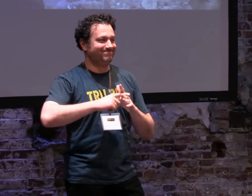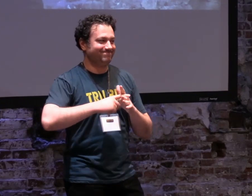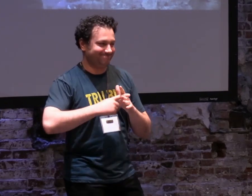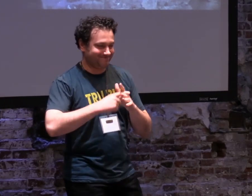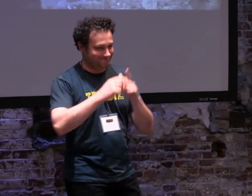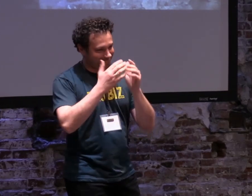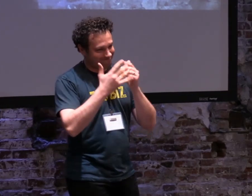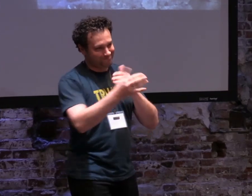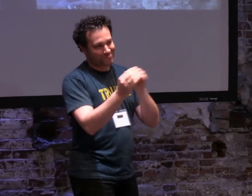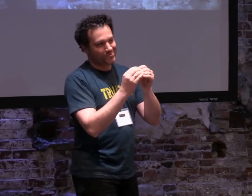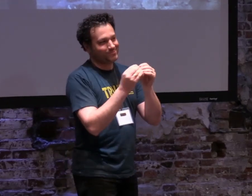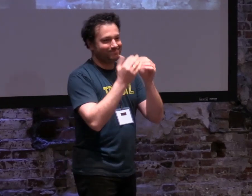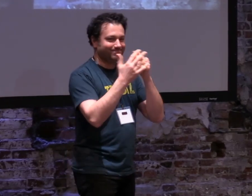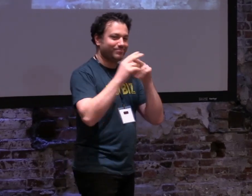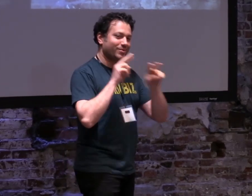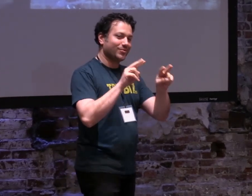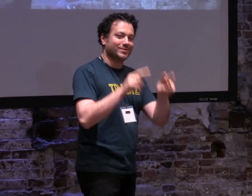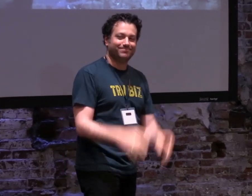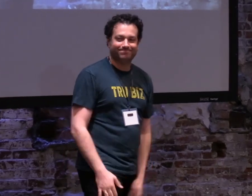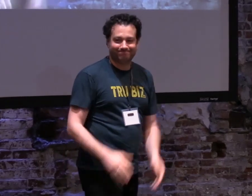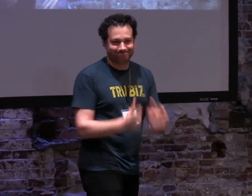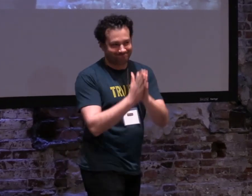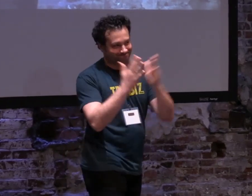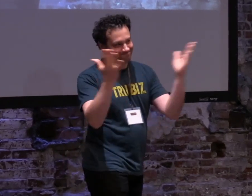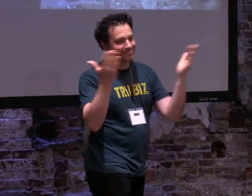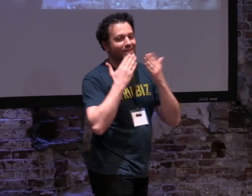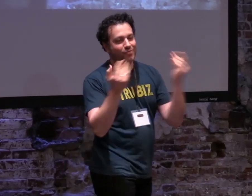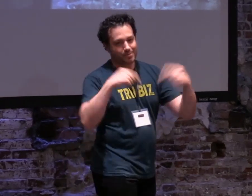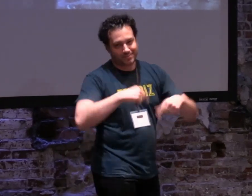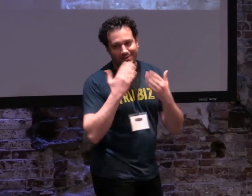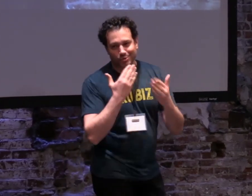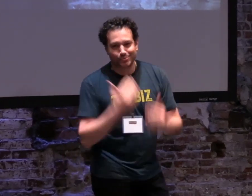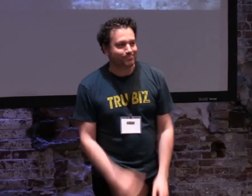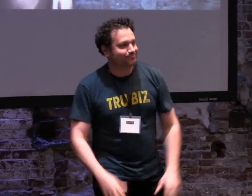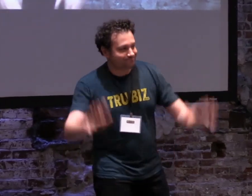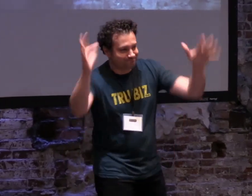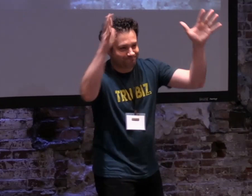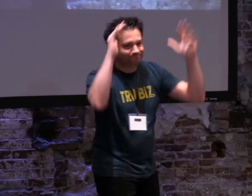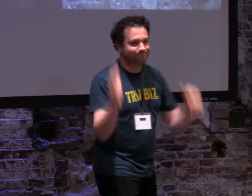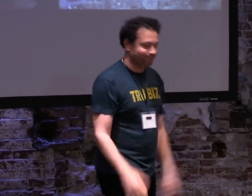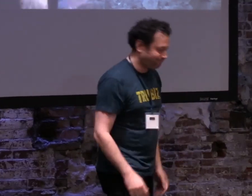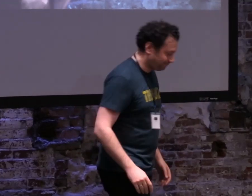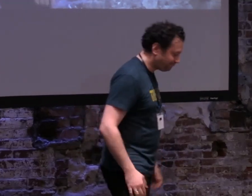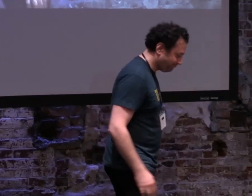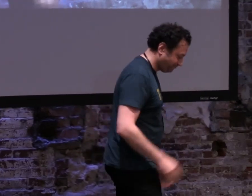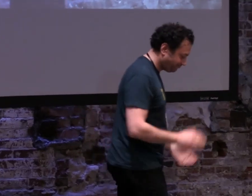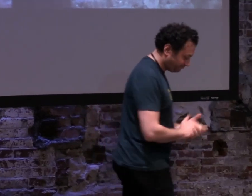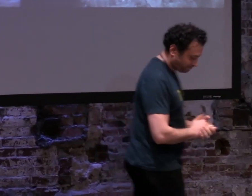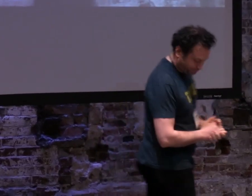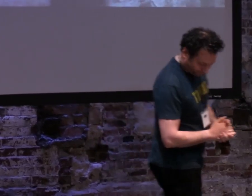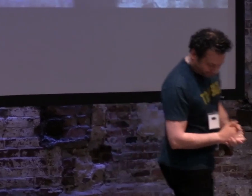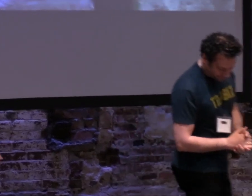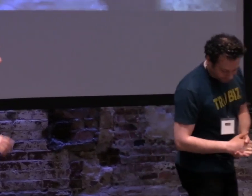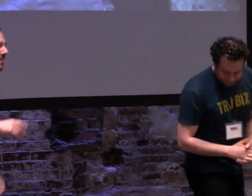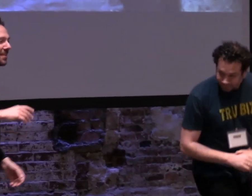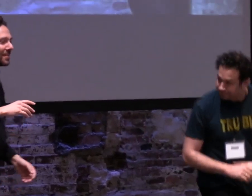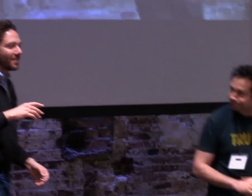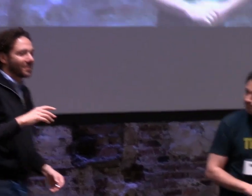folks. Just the beginning. There's more to come. Thank you for all coming in attendance today. Thank you.